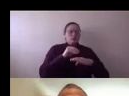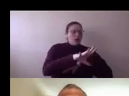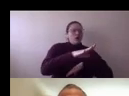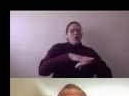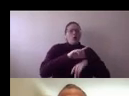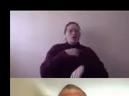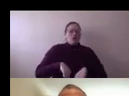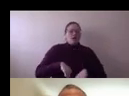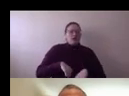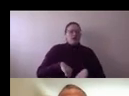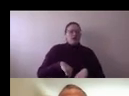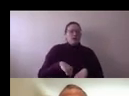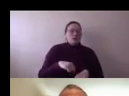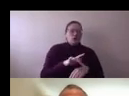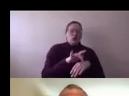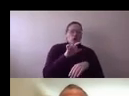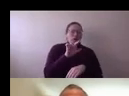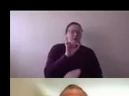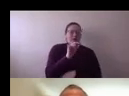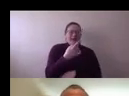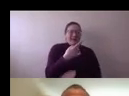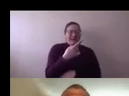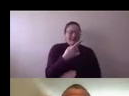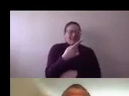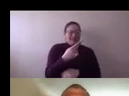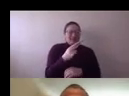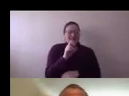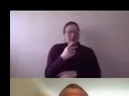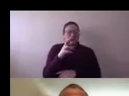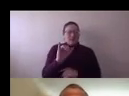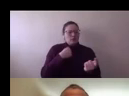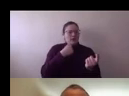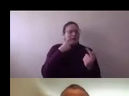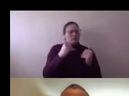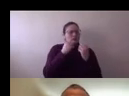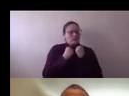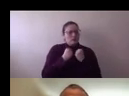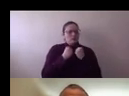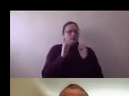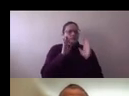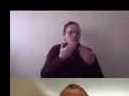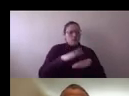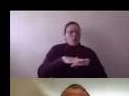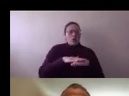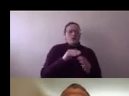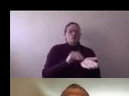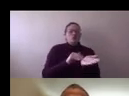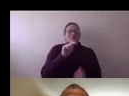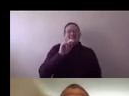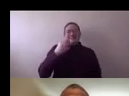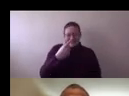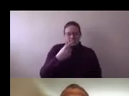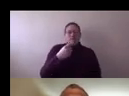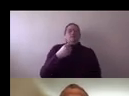century. So I think it's very worthwhile to spend a little bit of time on Dr. Ting. So her Chinese name